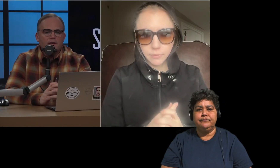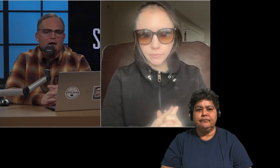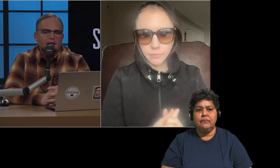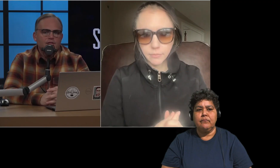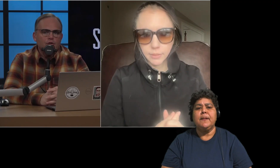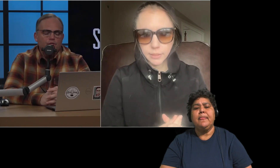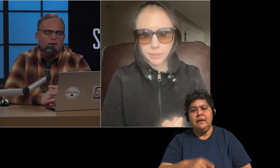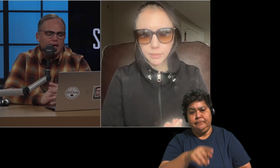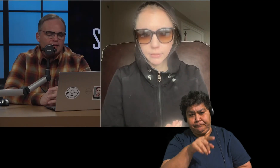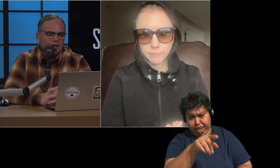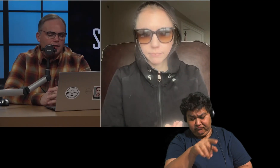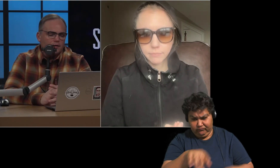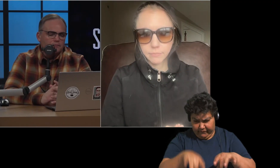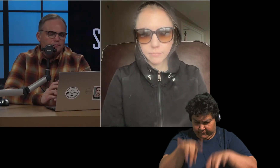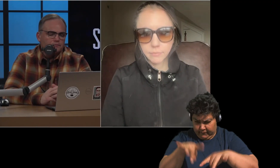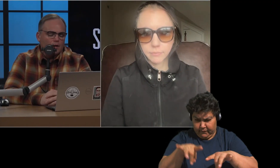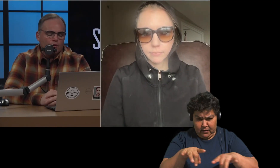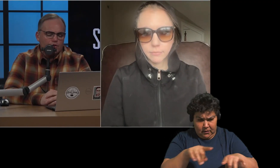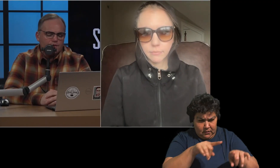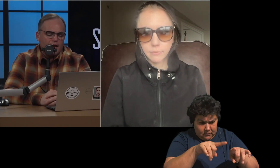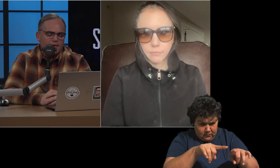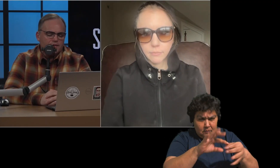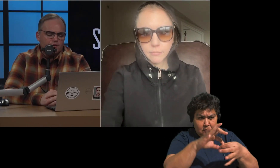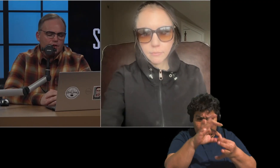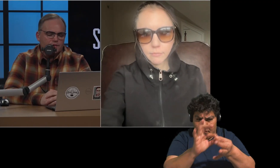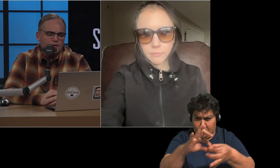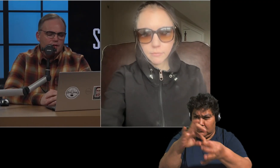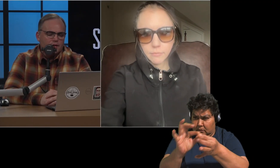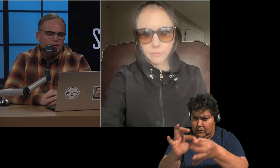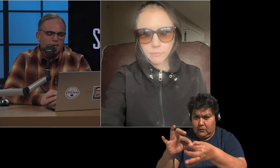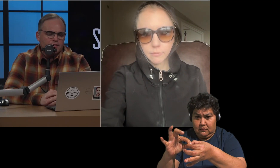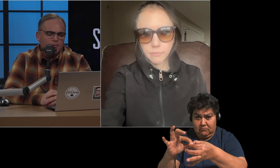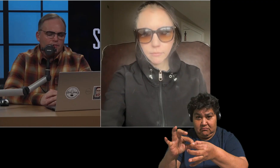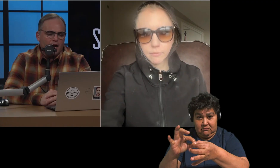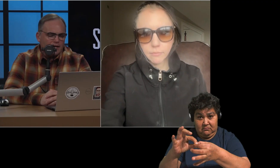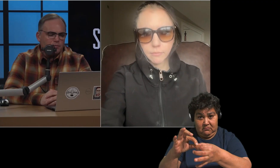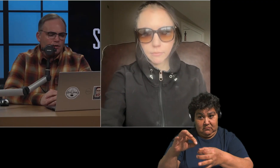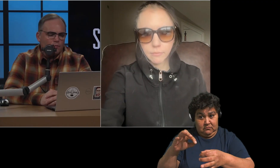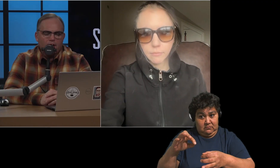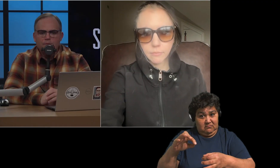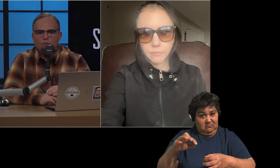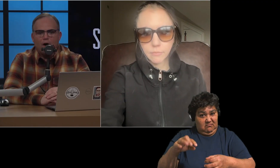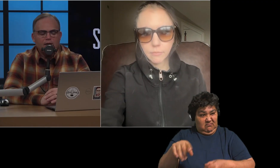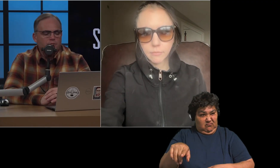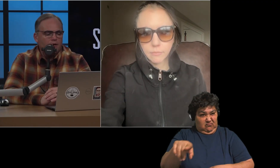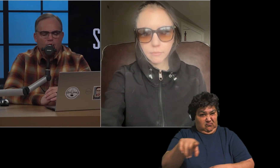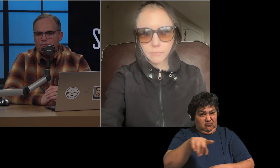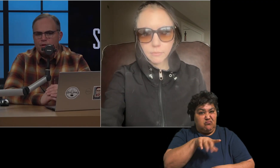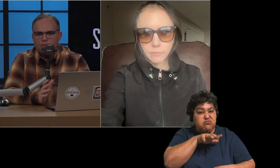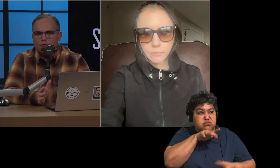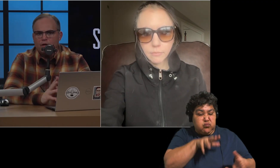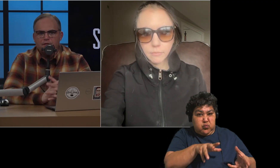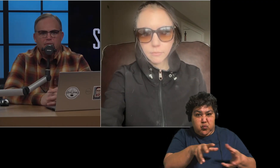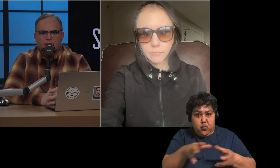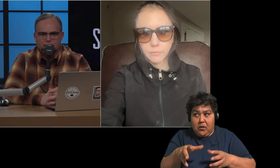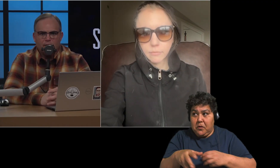Based on the dots you've connected here, would you say this is just the tip of the iceberg when it comes to widespread